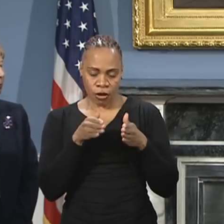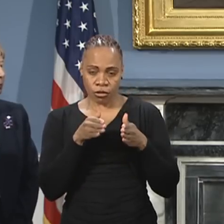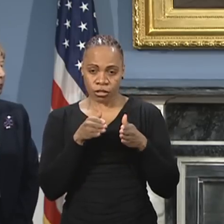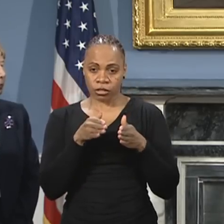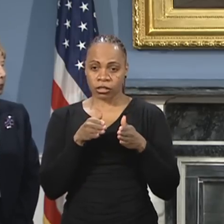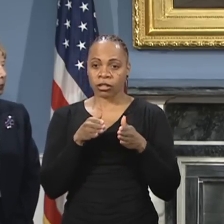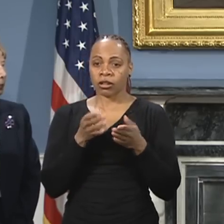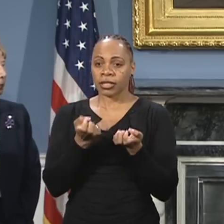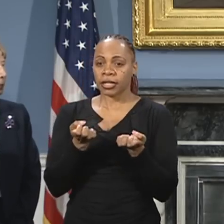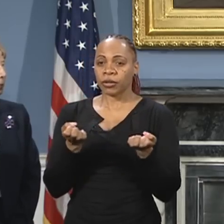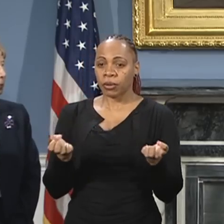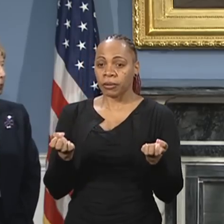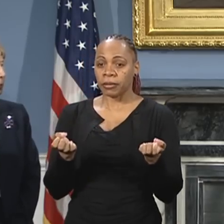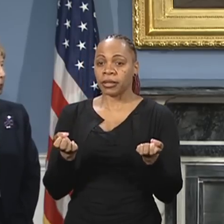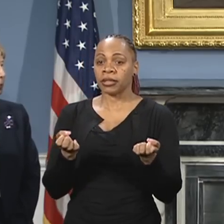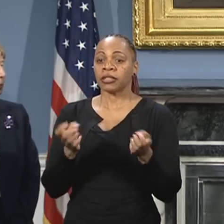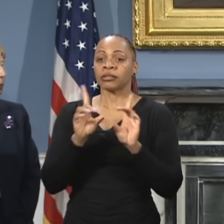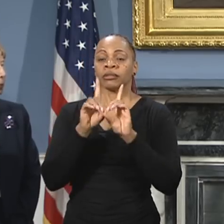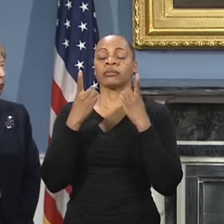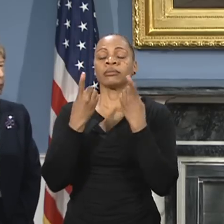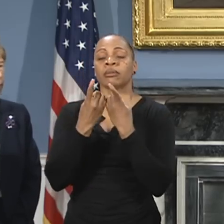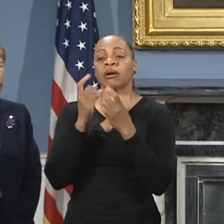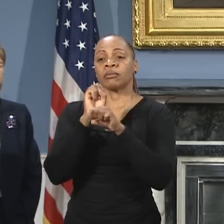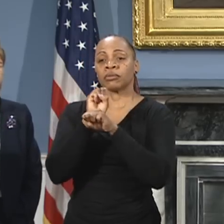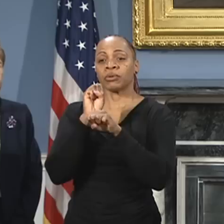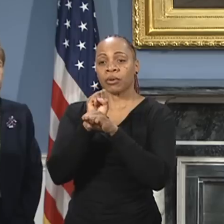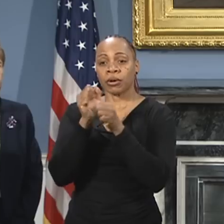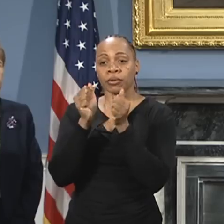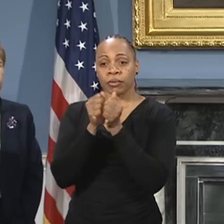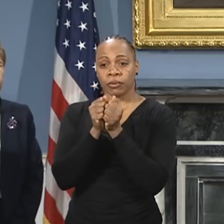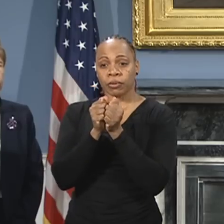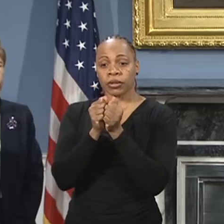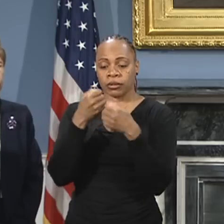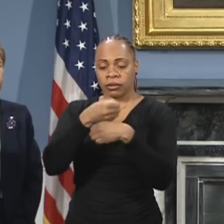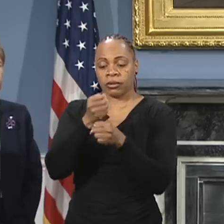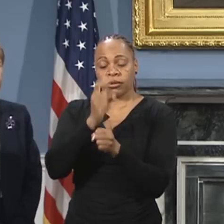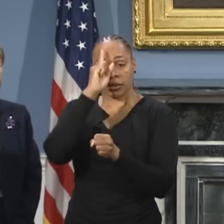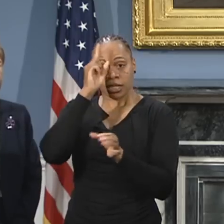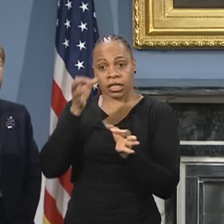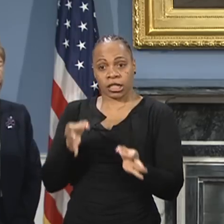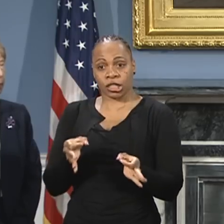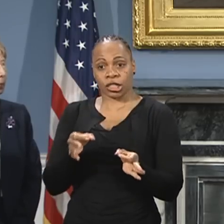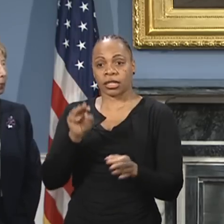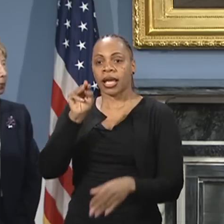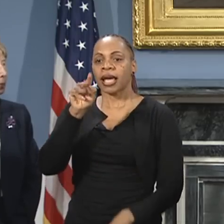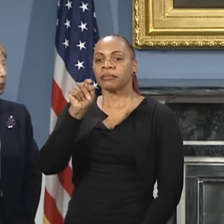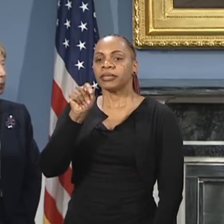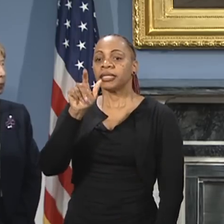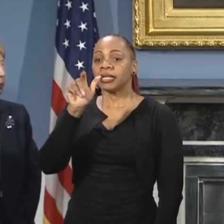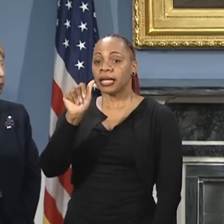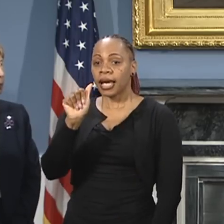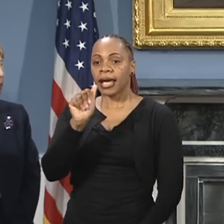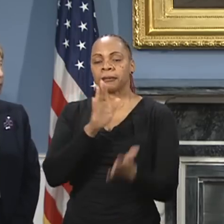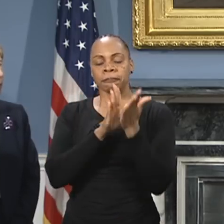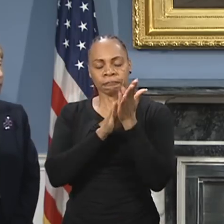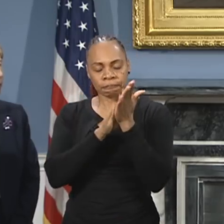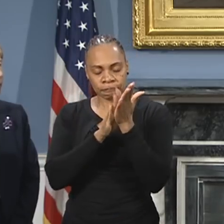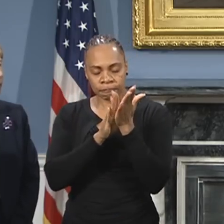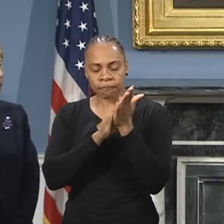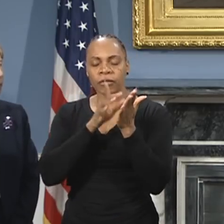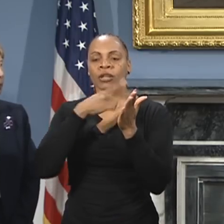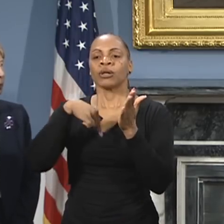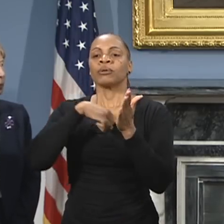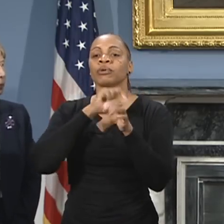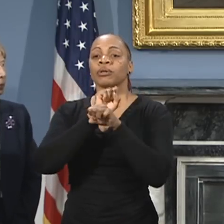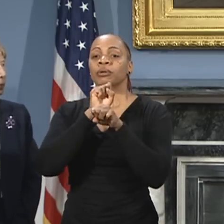sanitation department gets to work with to make those decisions. The MTA, to their great credit, and we worked together